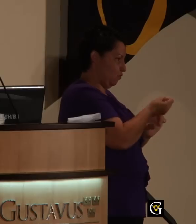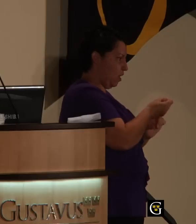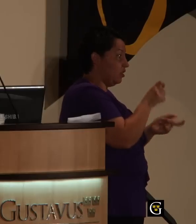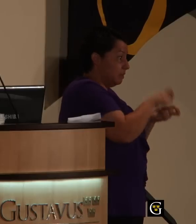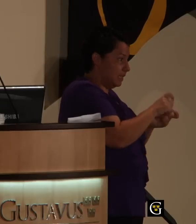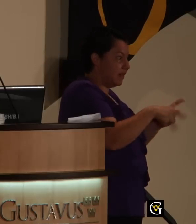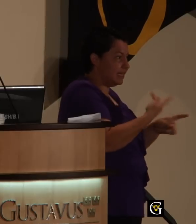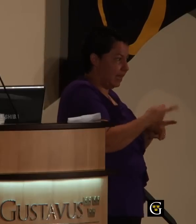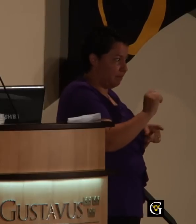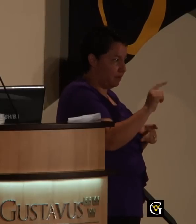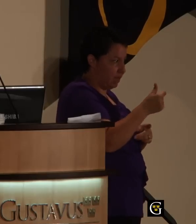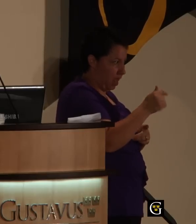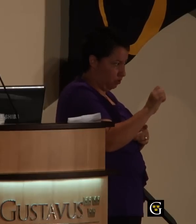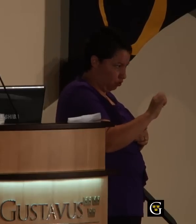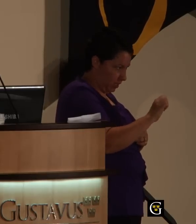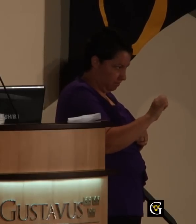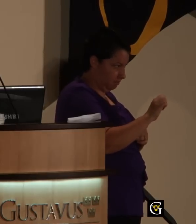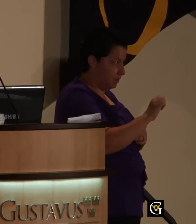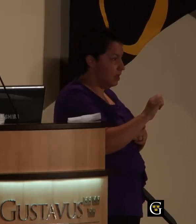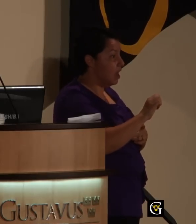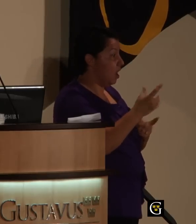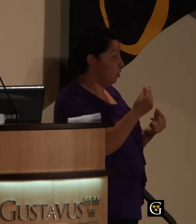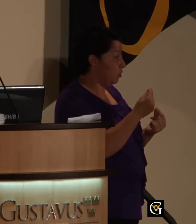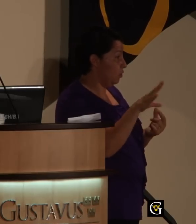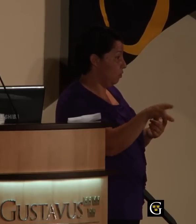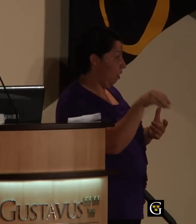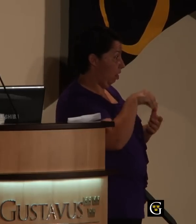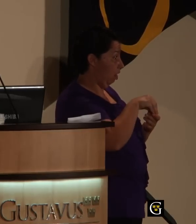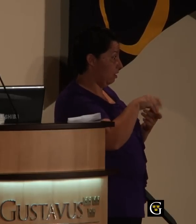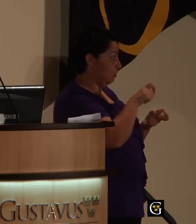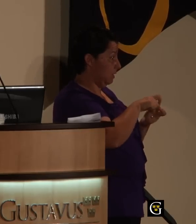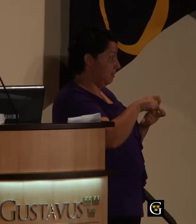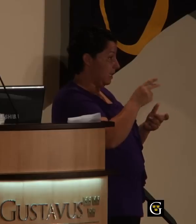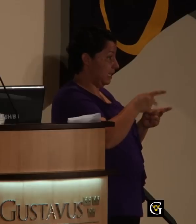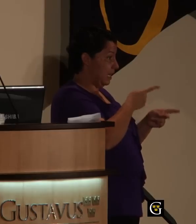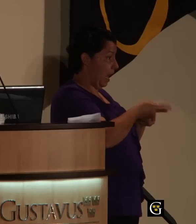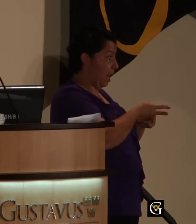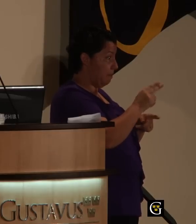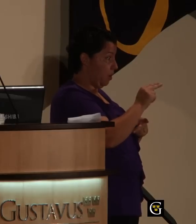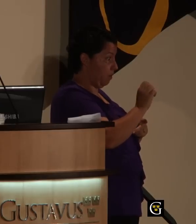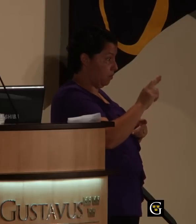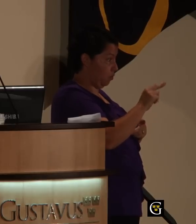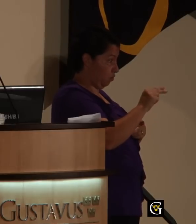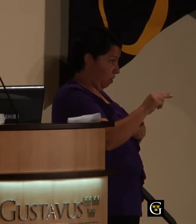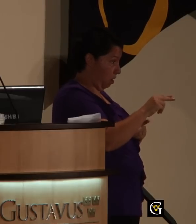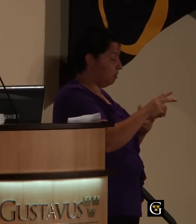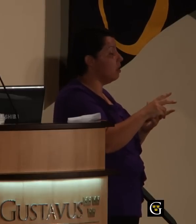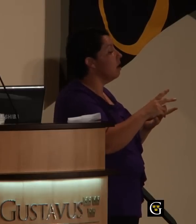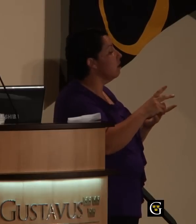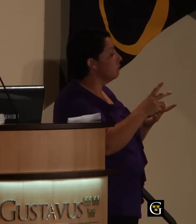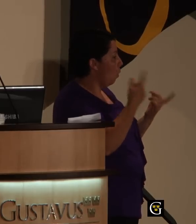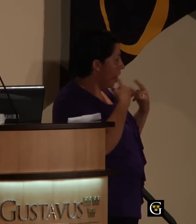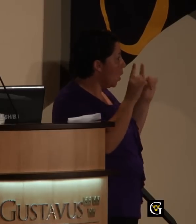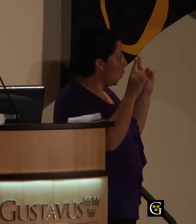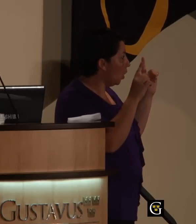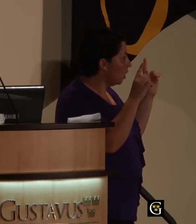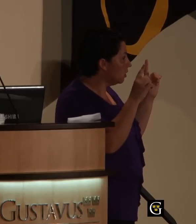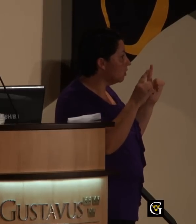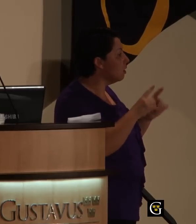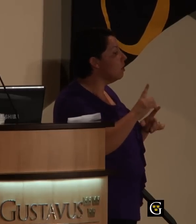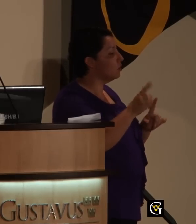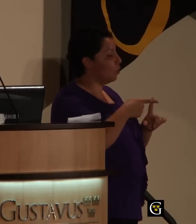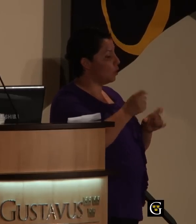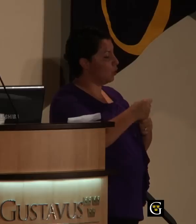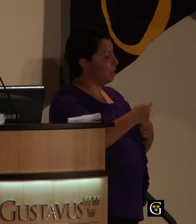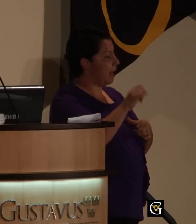that gene into a neuron. And it just so works that when you take the gene that makes an allergen responsive to light